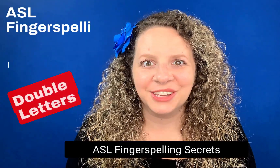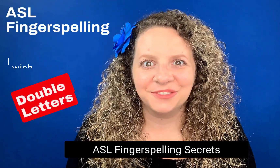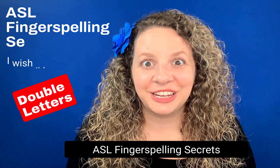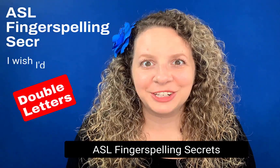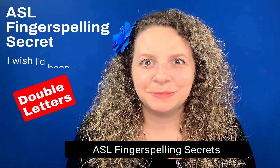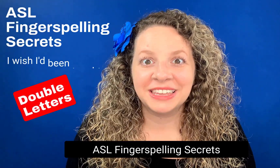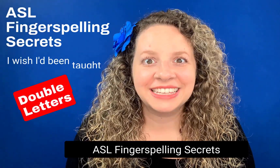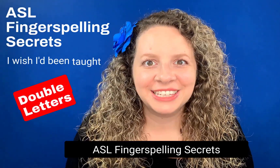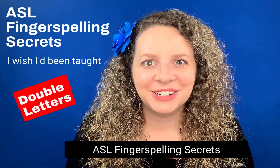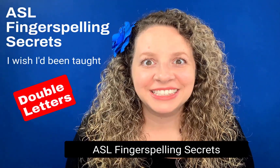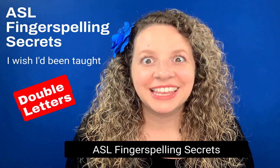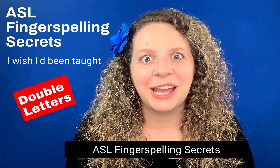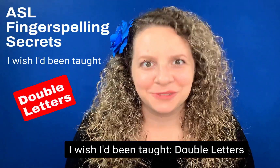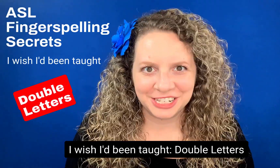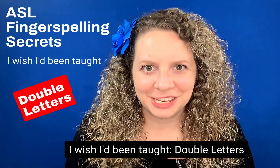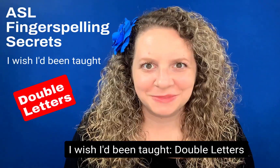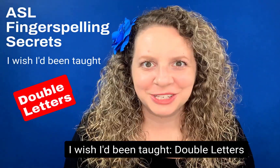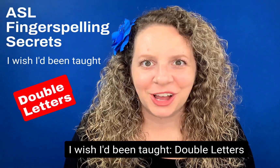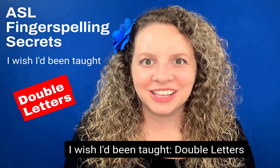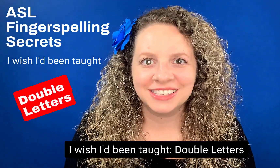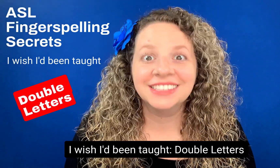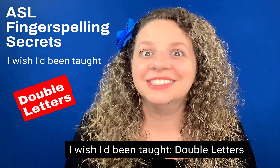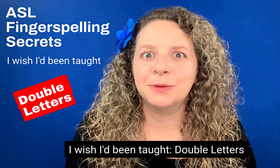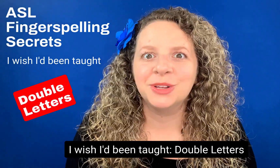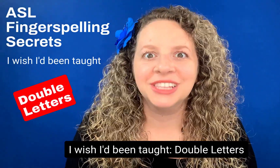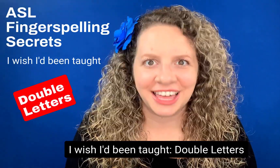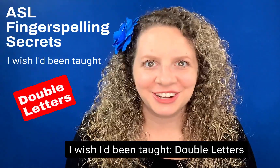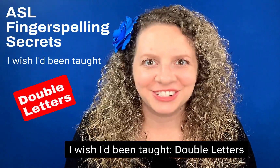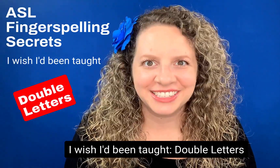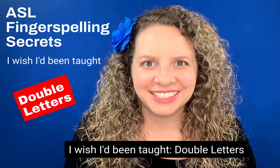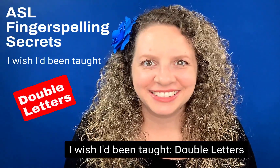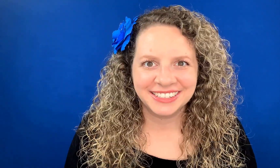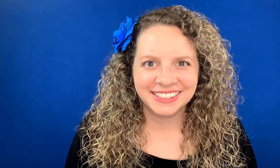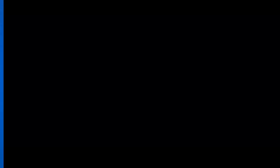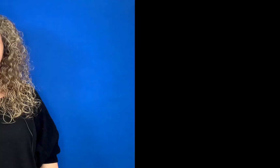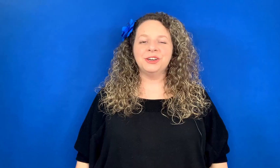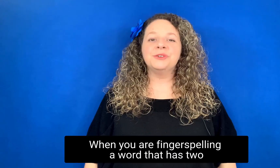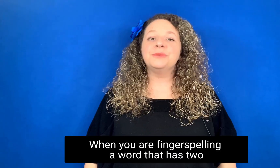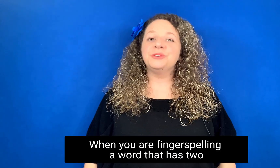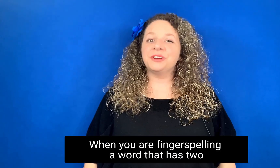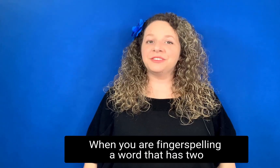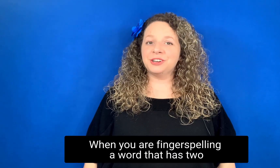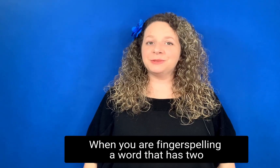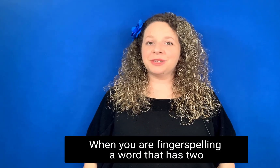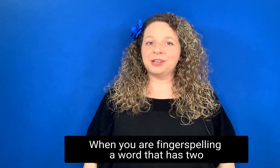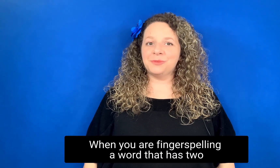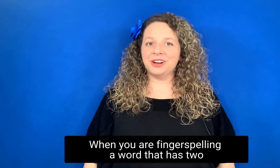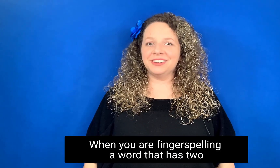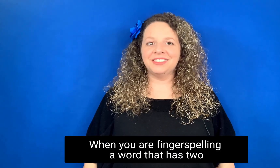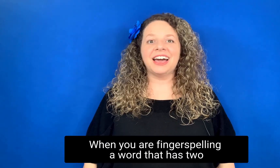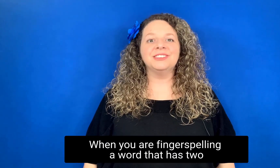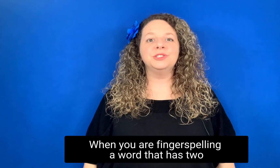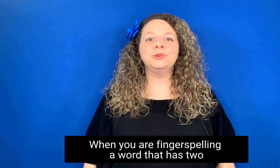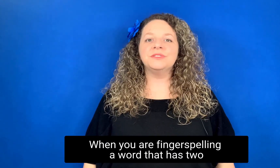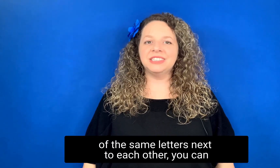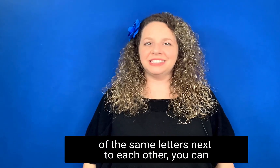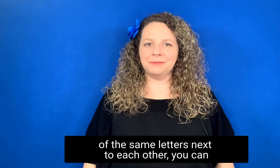ASL fingerspelling secrets I wish I'd been taught. Double letters. When you are fingerspelling a word that has two of the same